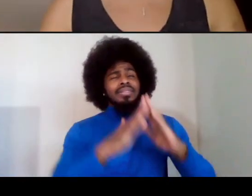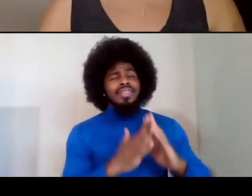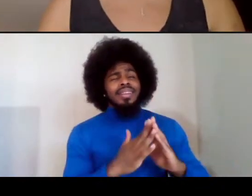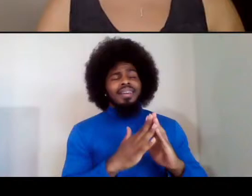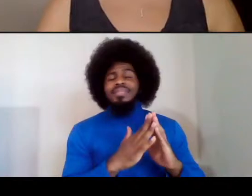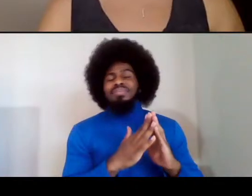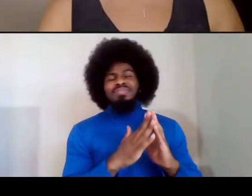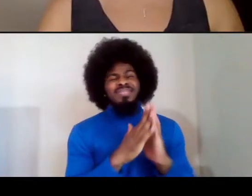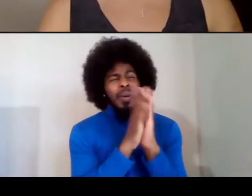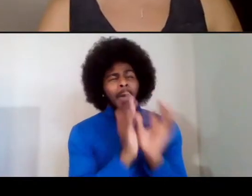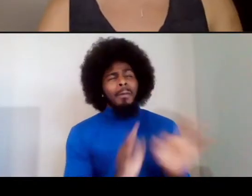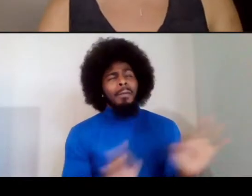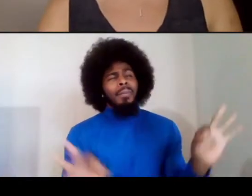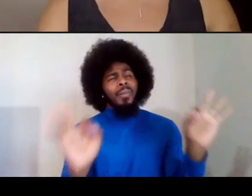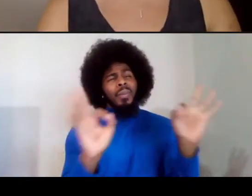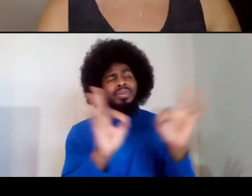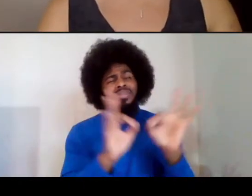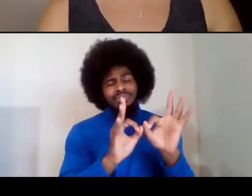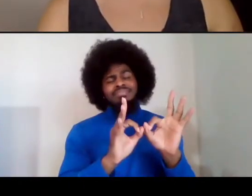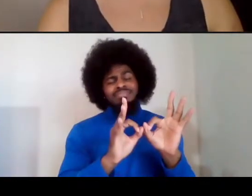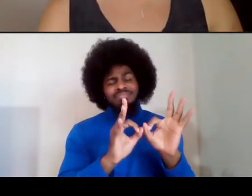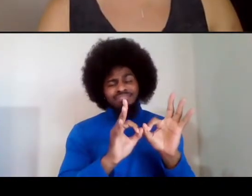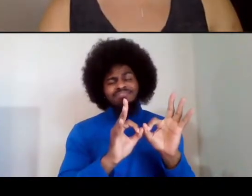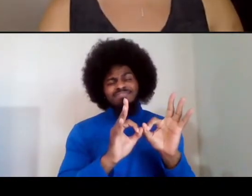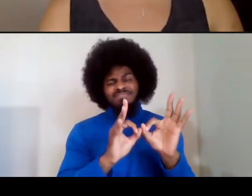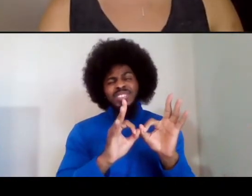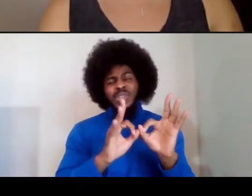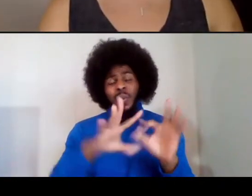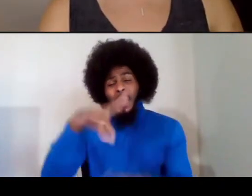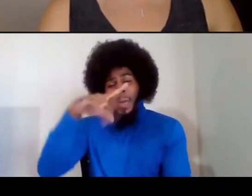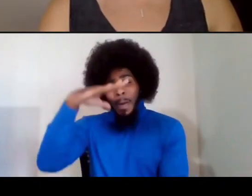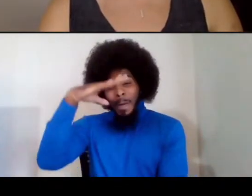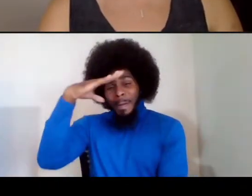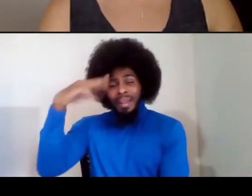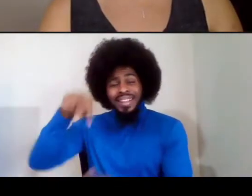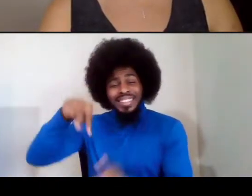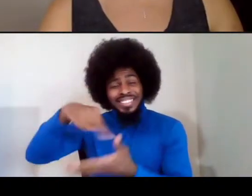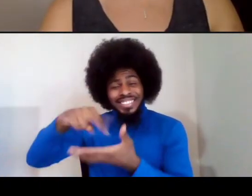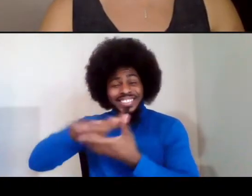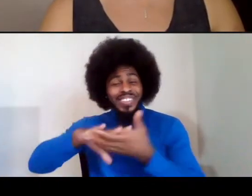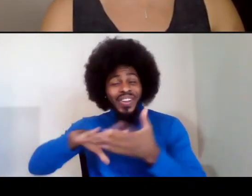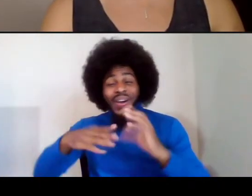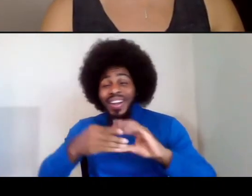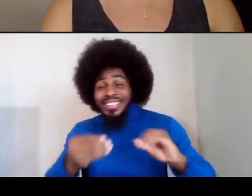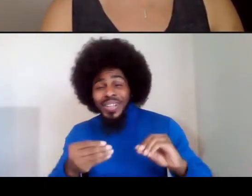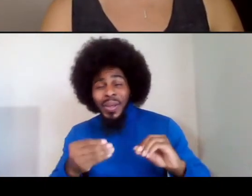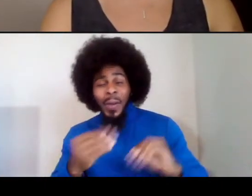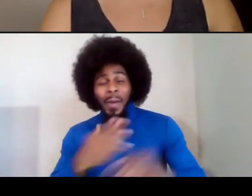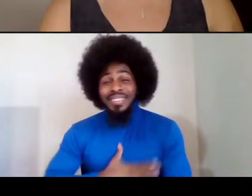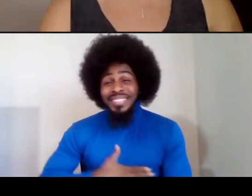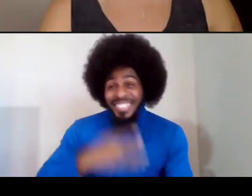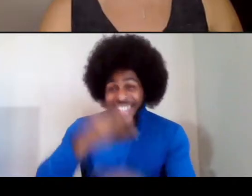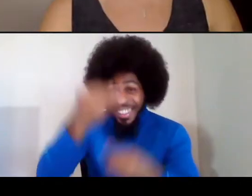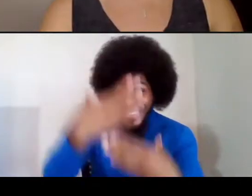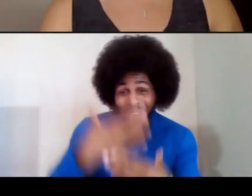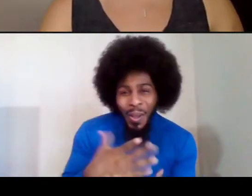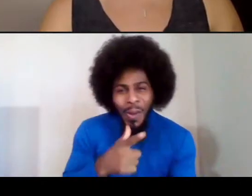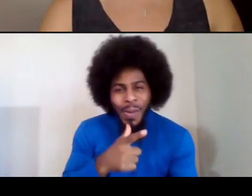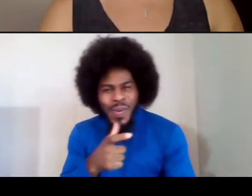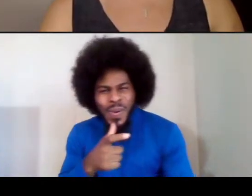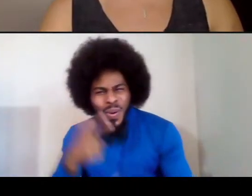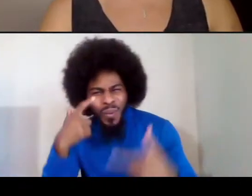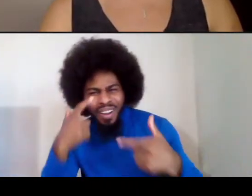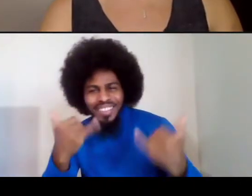Black Dance Stories. And we know this. We wanna know who's watching tonight. Please like this